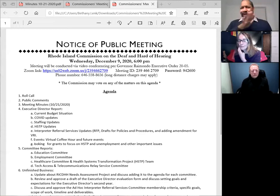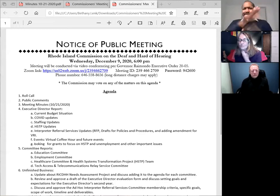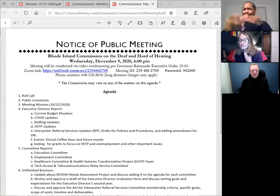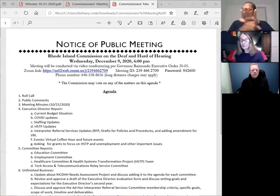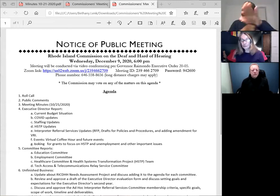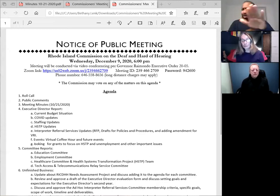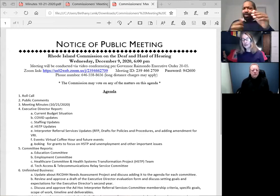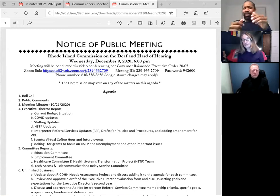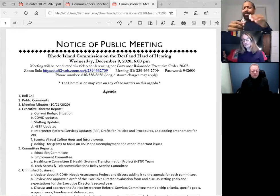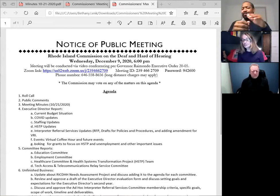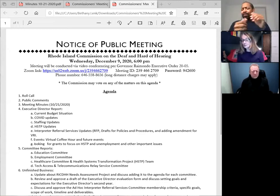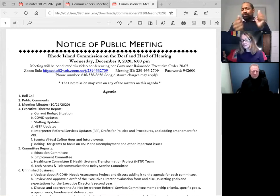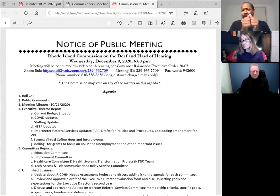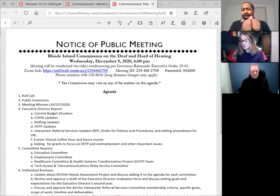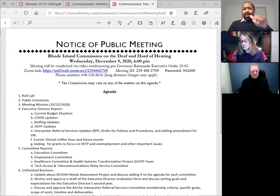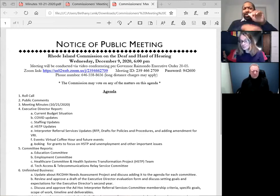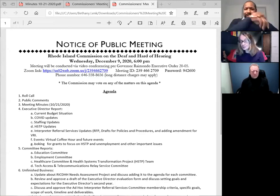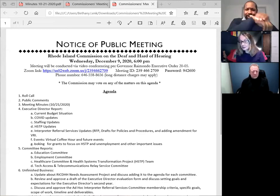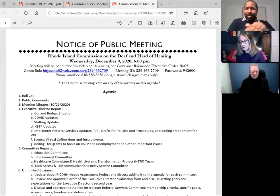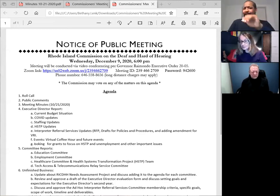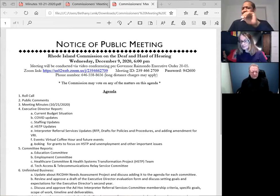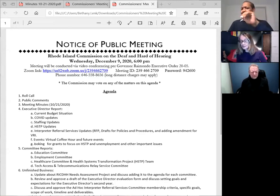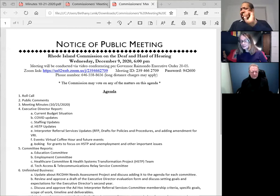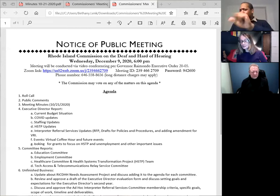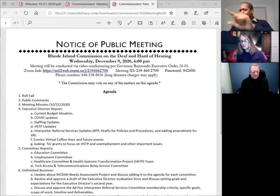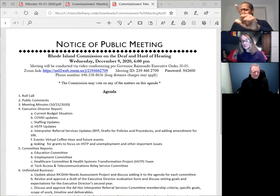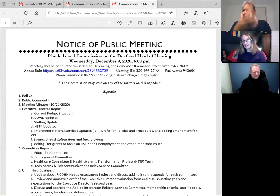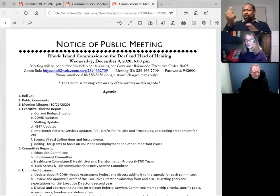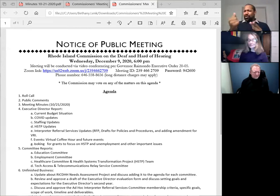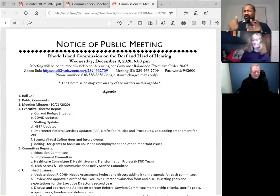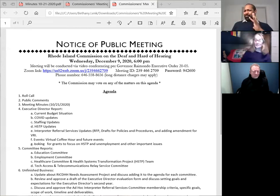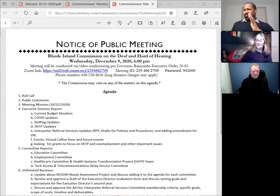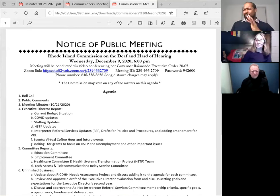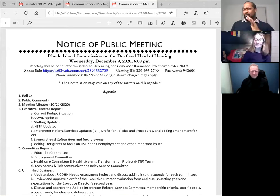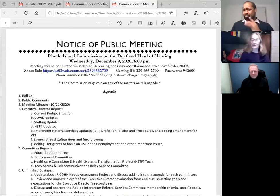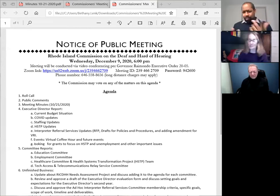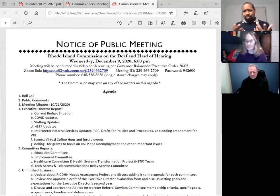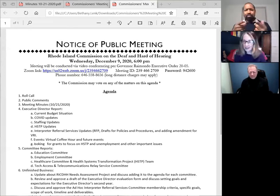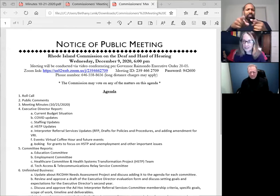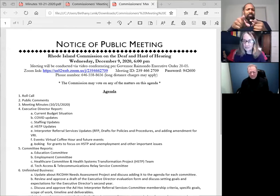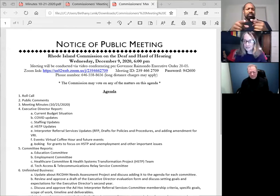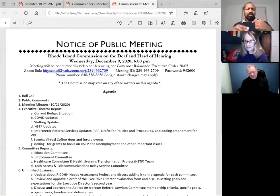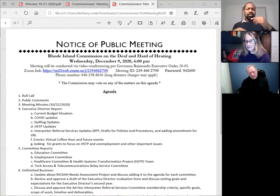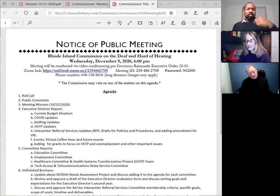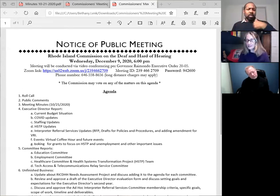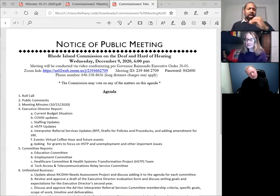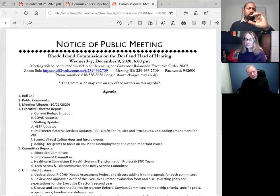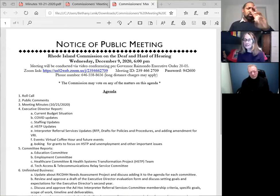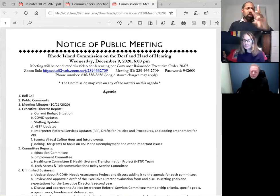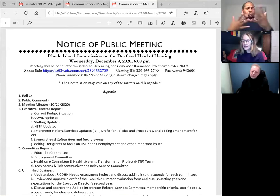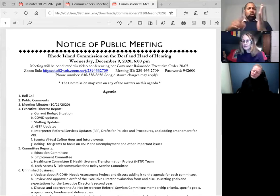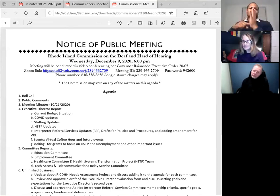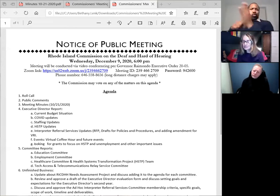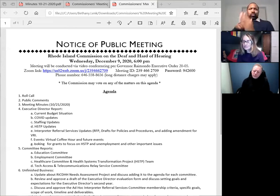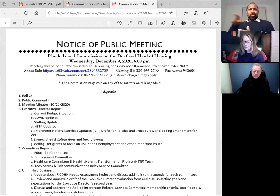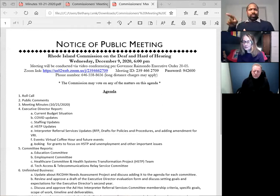And we had such a great experience with the Gallaudet survey. So we're gonna use that strategy, because the way